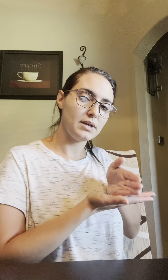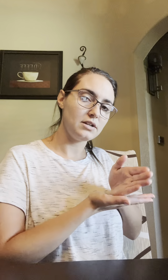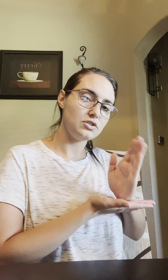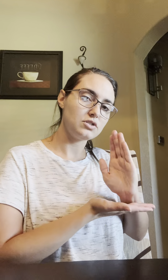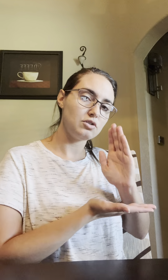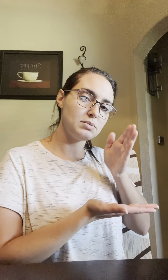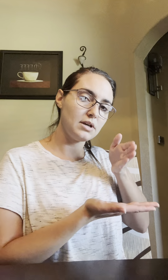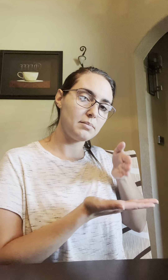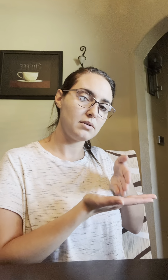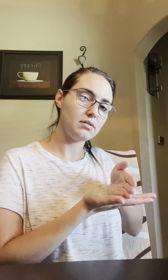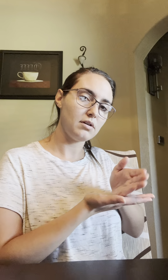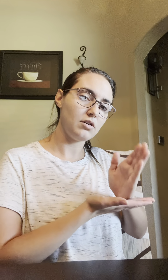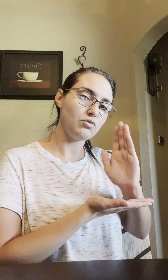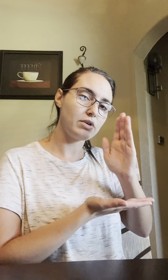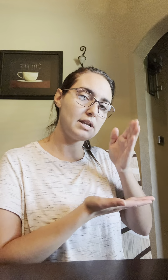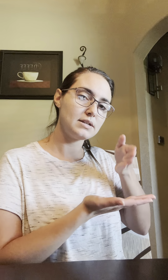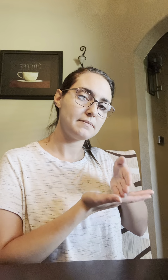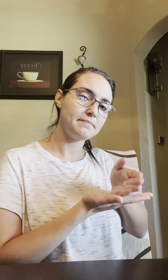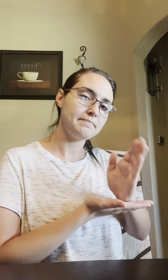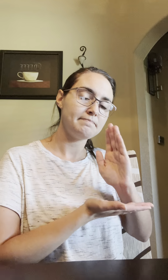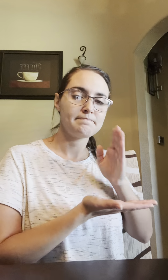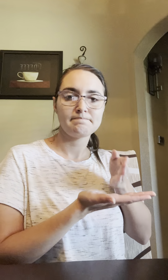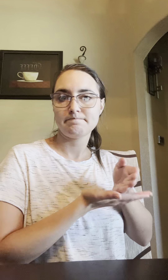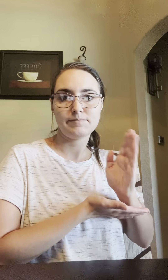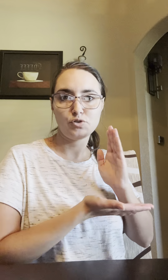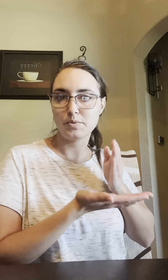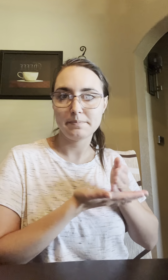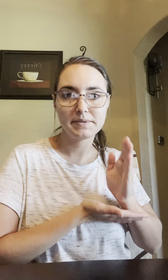it just scoops up. All right. Don't know why. Can't help you